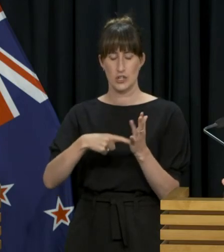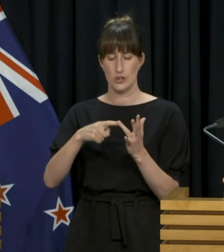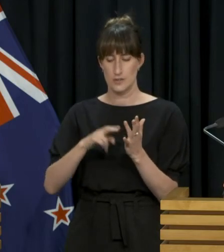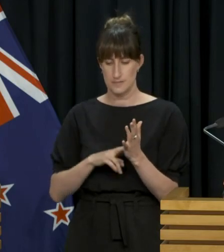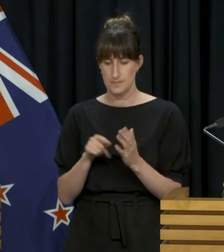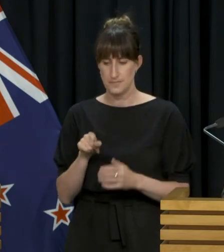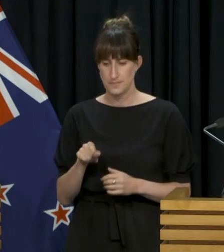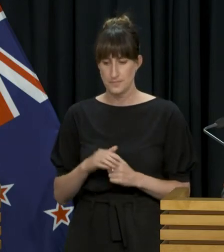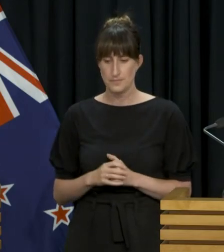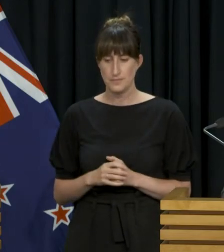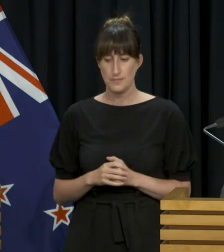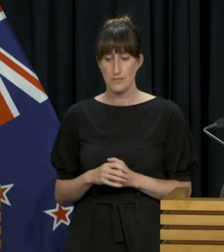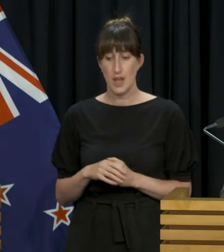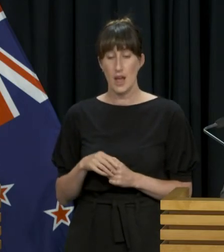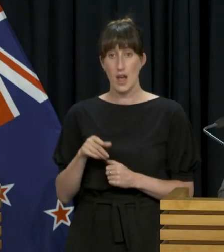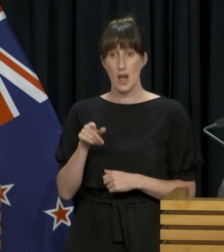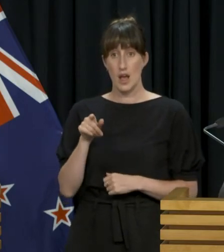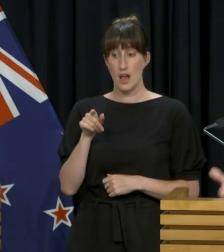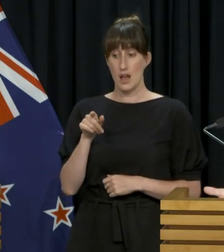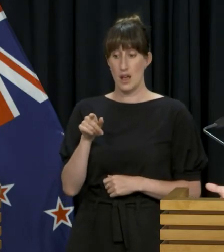a B117